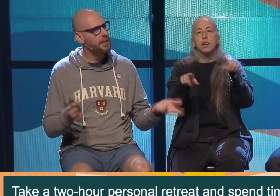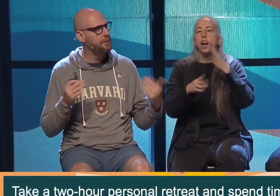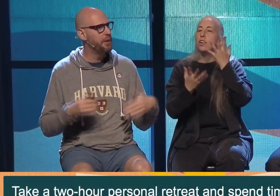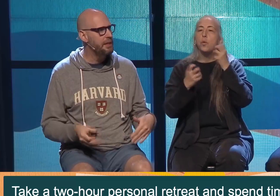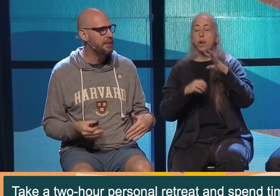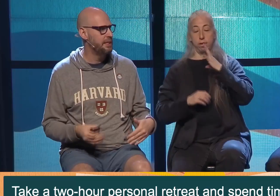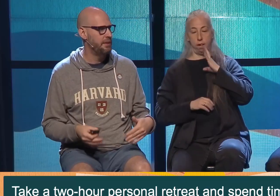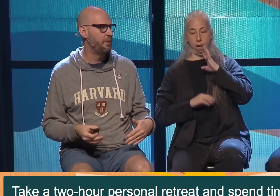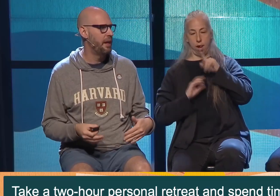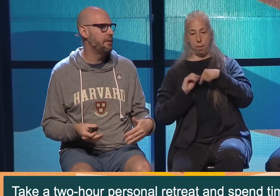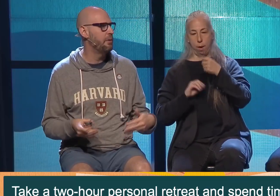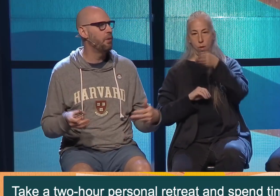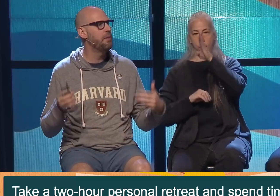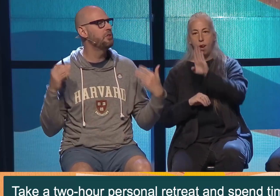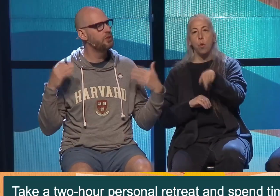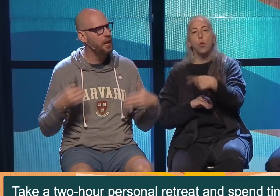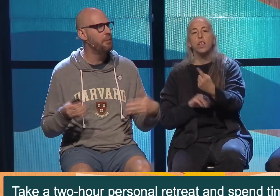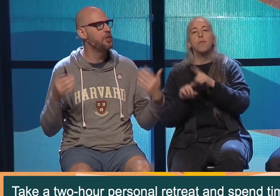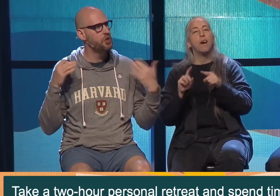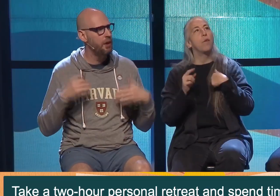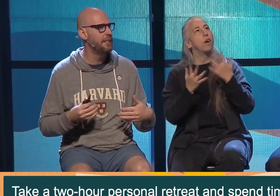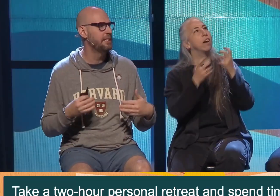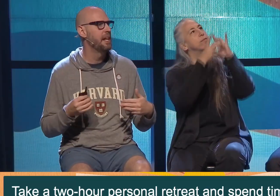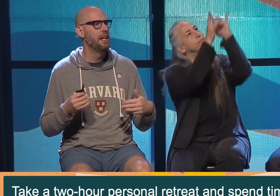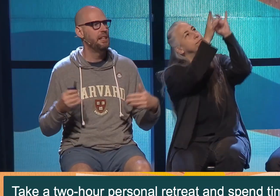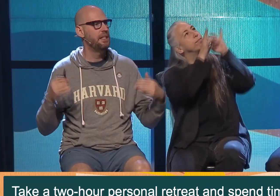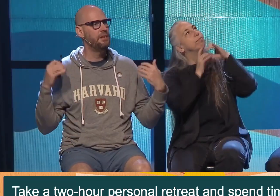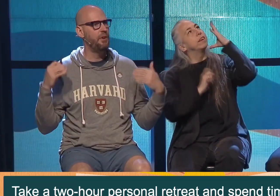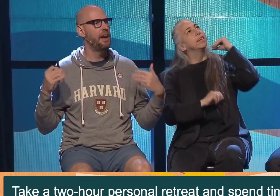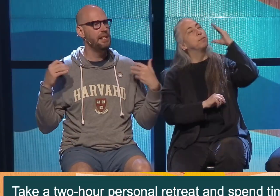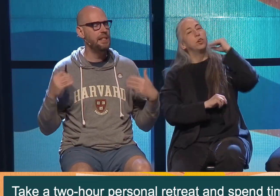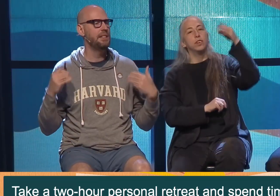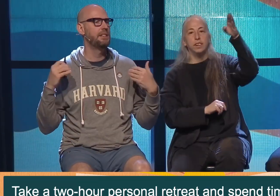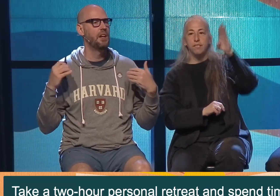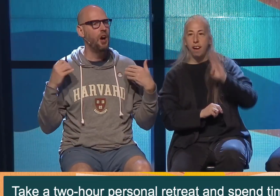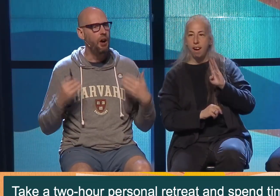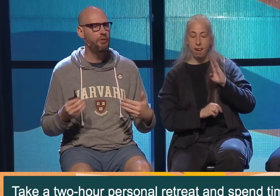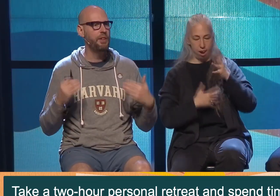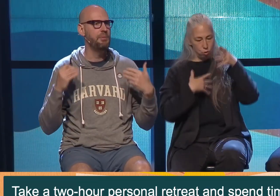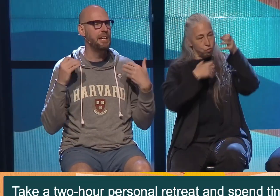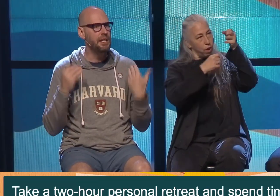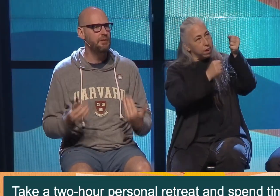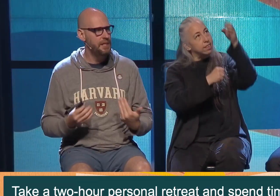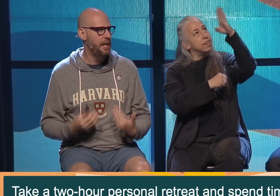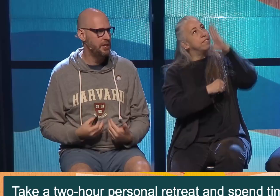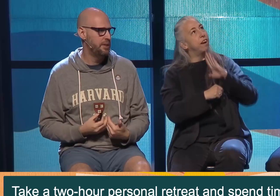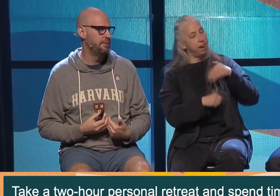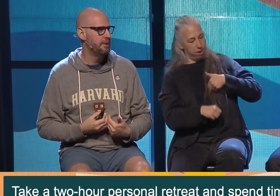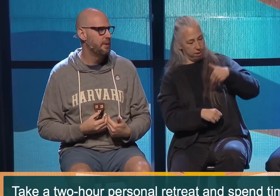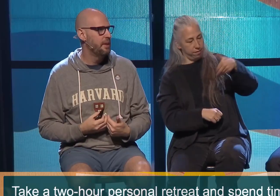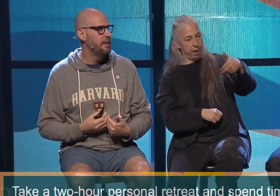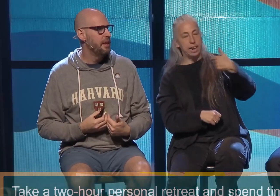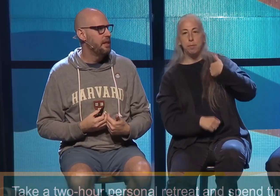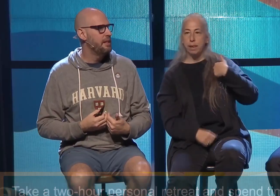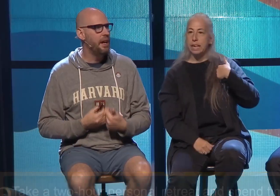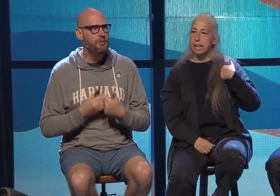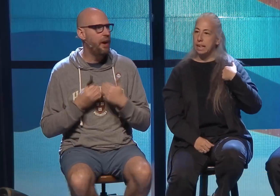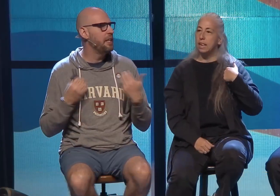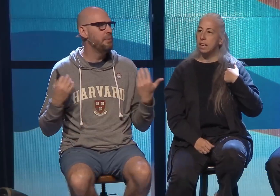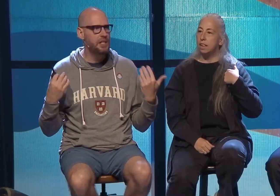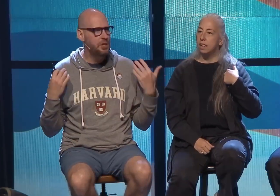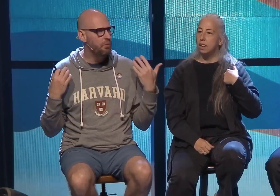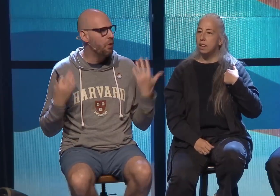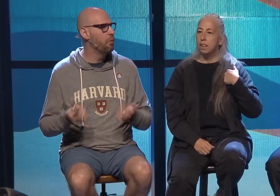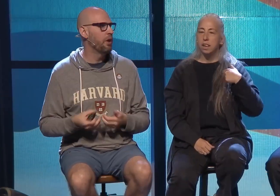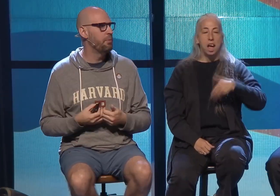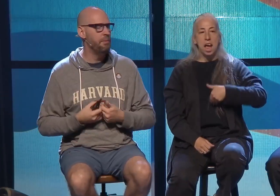God. We want to experience the divine, and we want to come and trust that the divine is offering me an invitation. Not